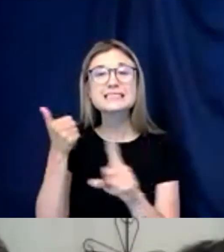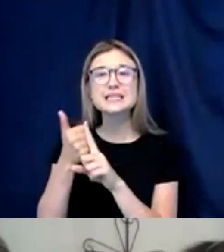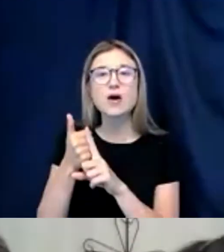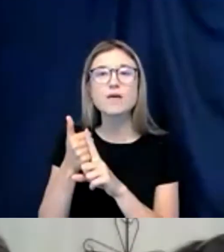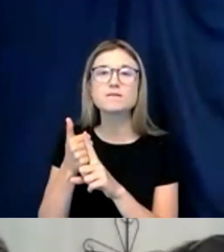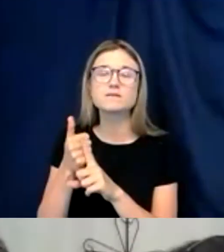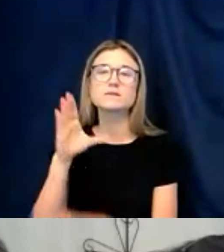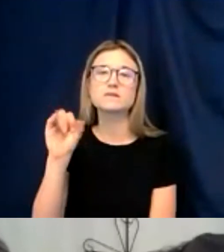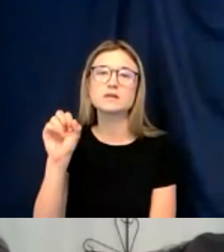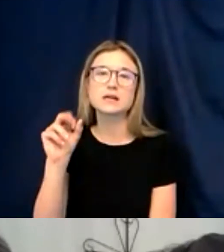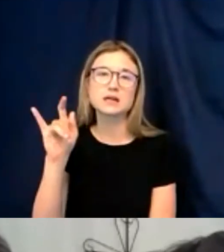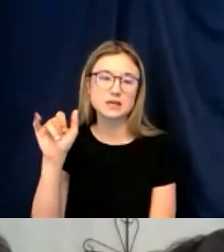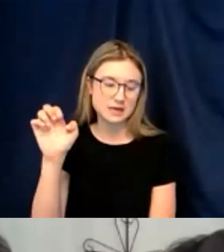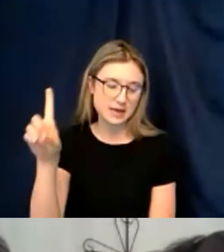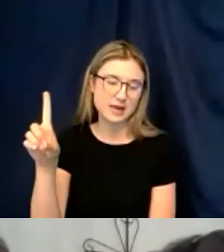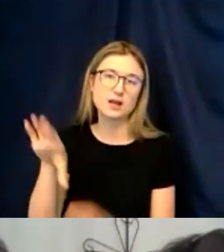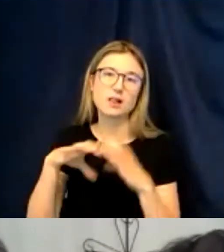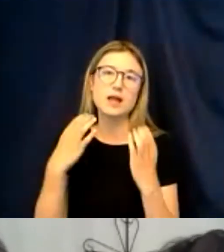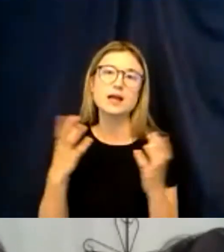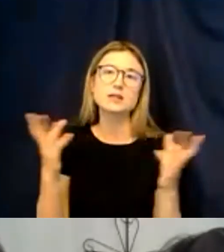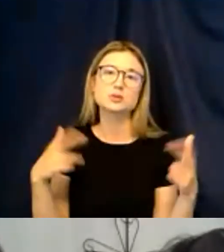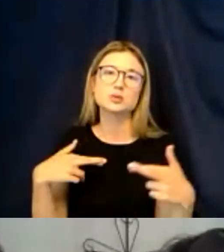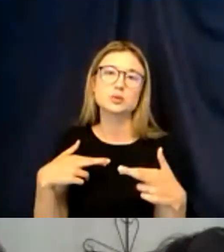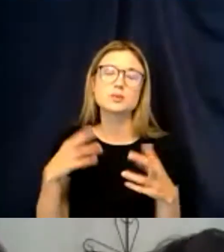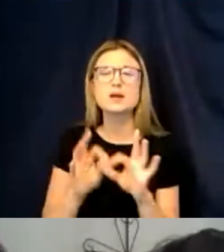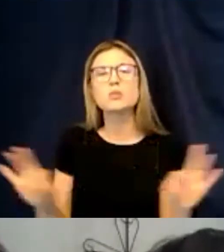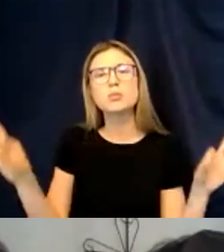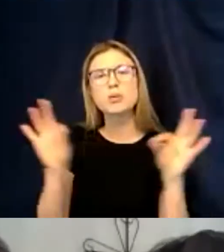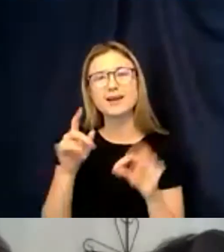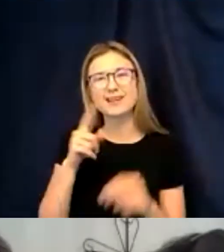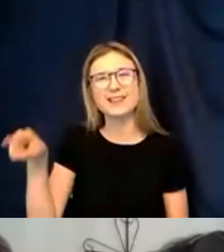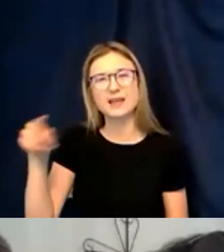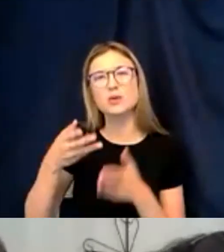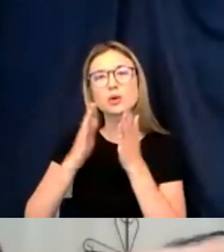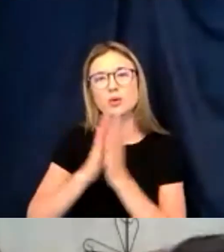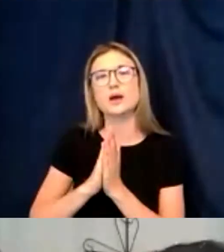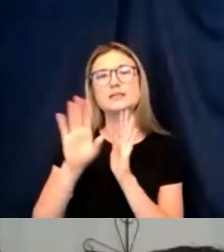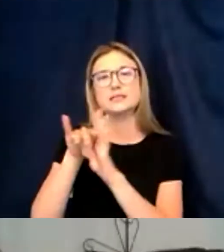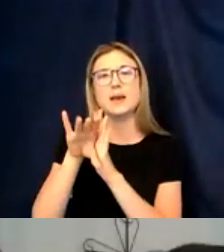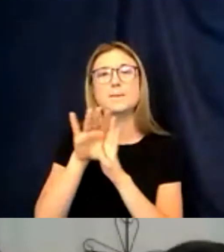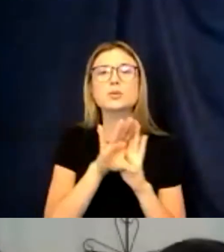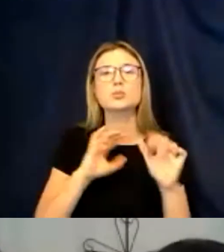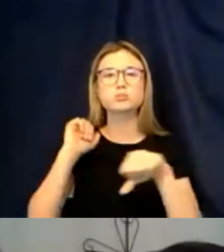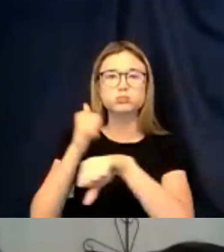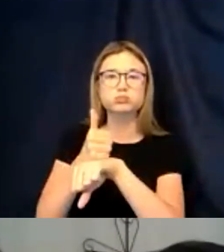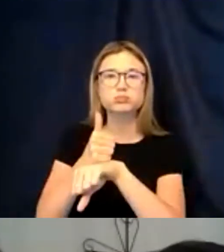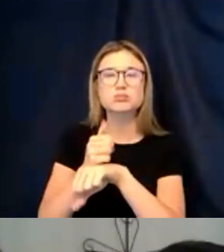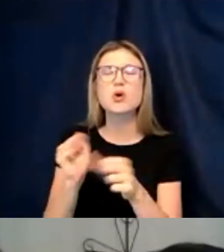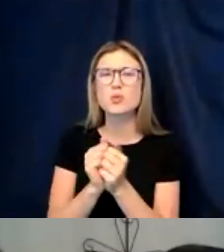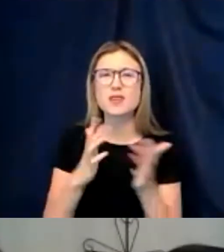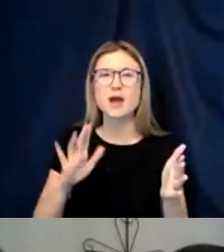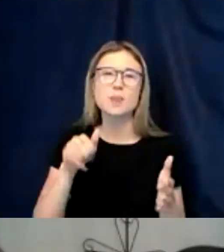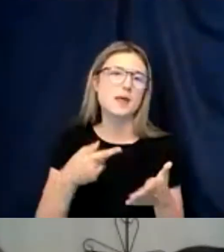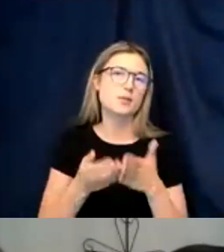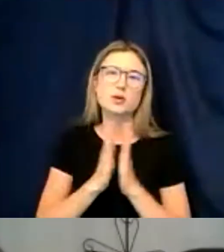classrooms, that they request cameras to be installed. And, without that request, it's not